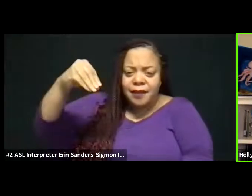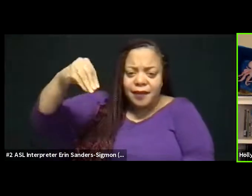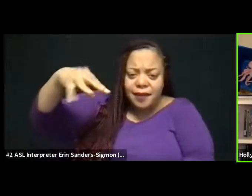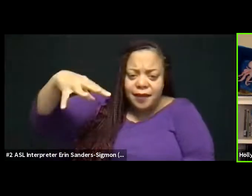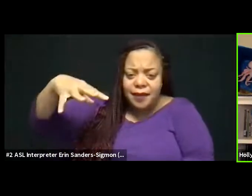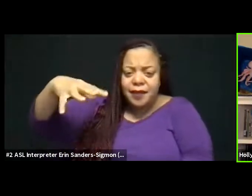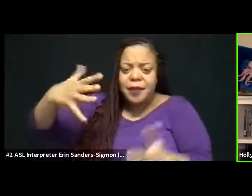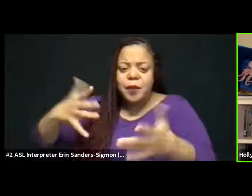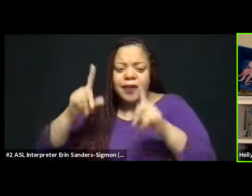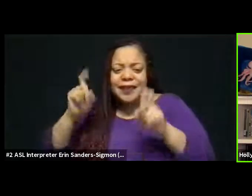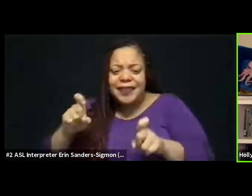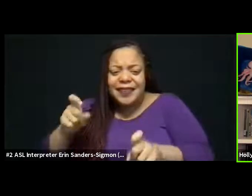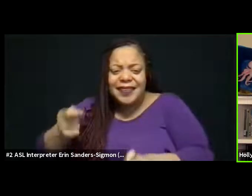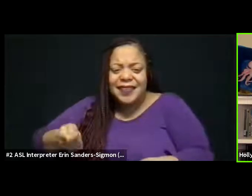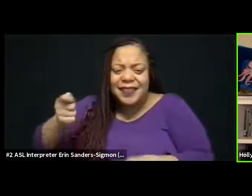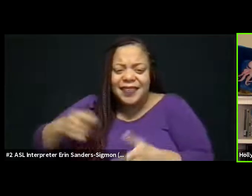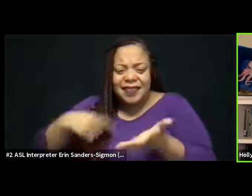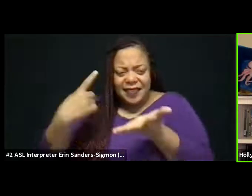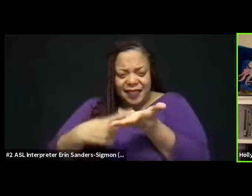be?